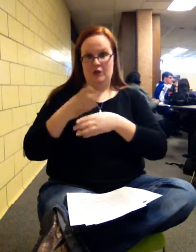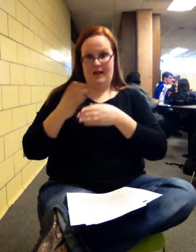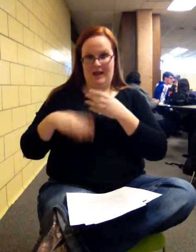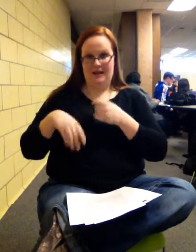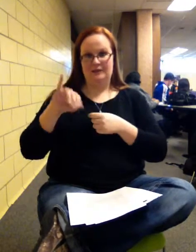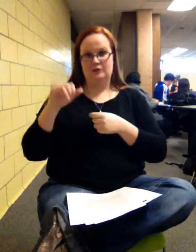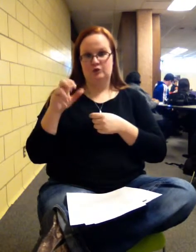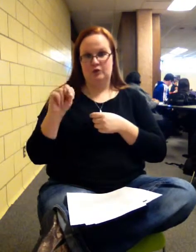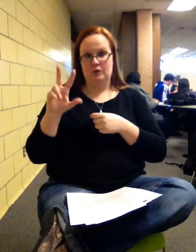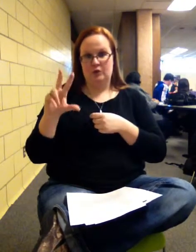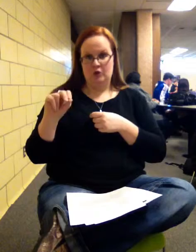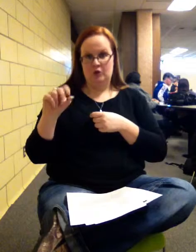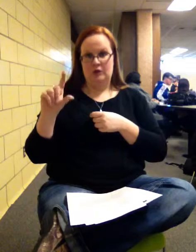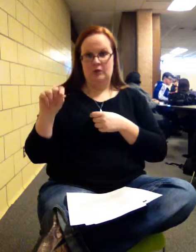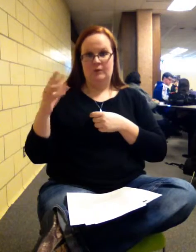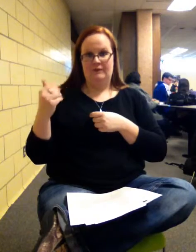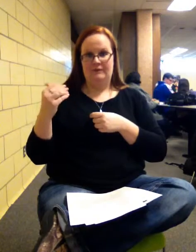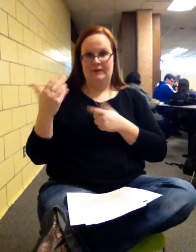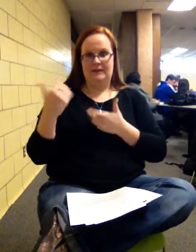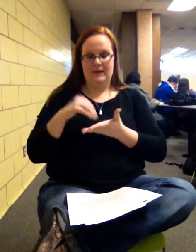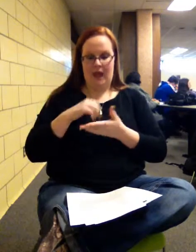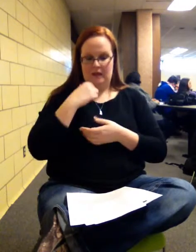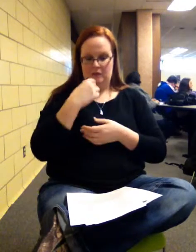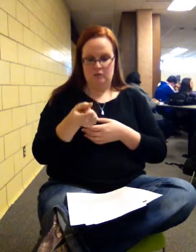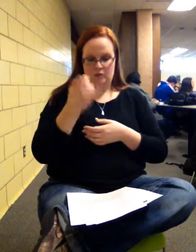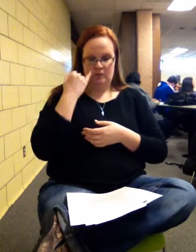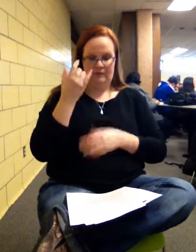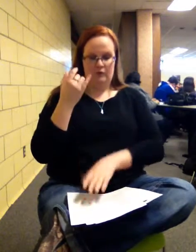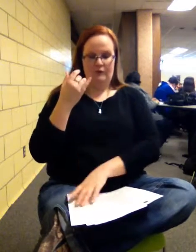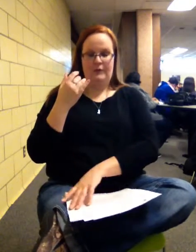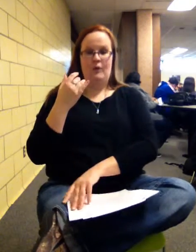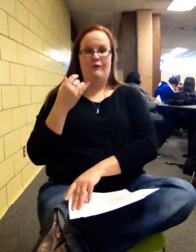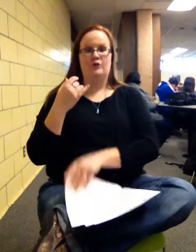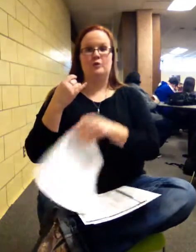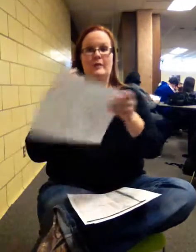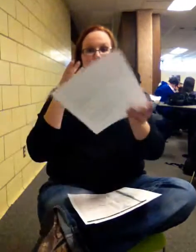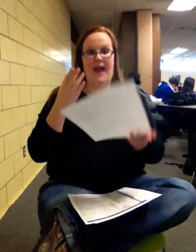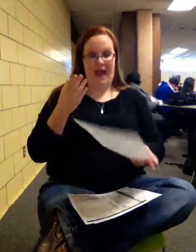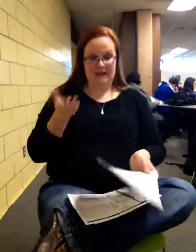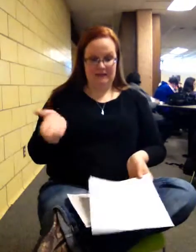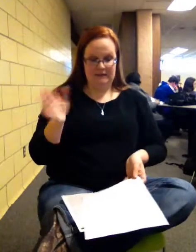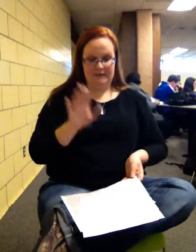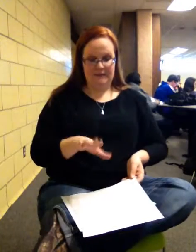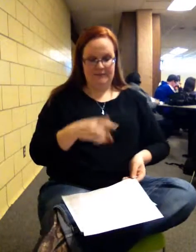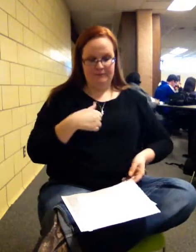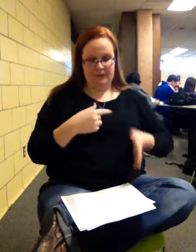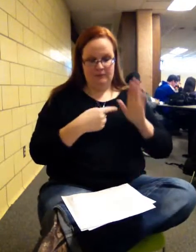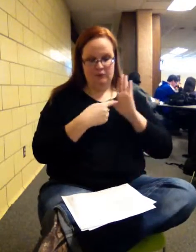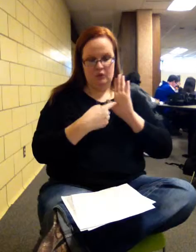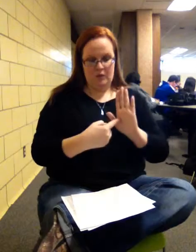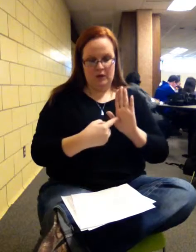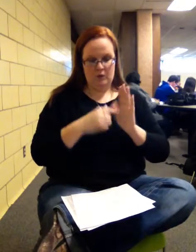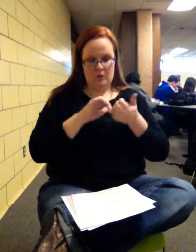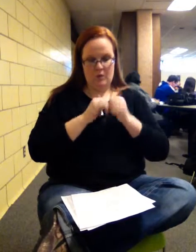2015. Once again, I had told you guys, if you flip over to the back of the assignment sheet, I'm showing you guys how to use